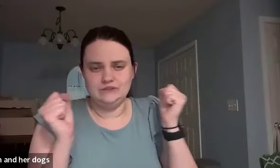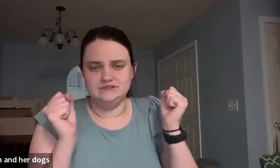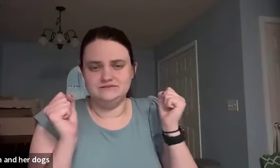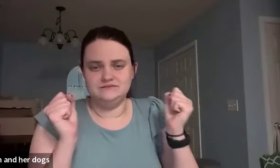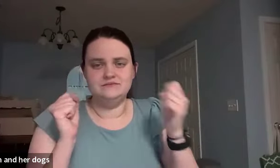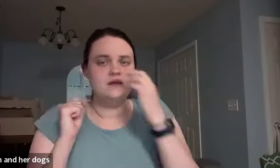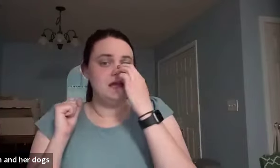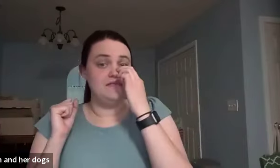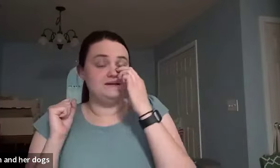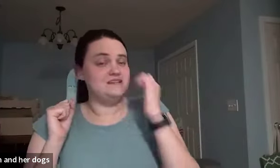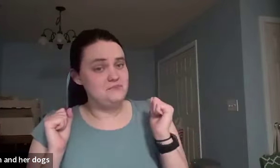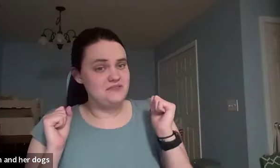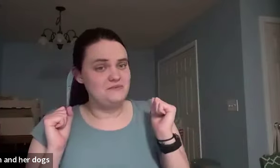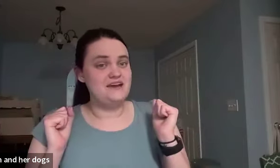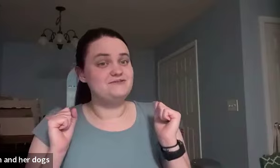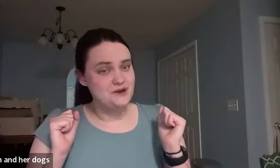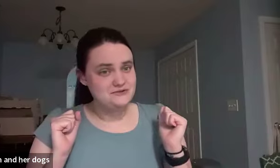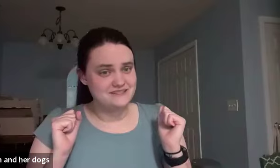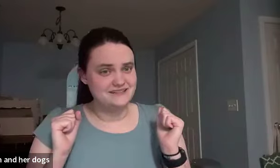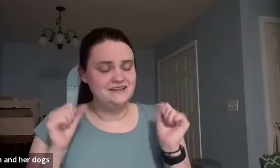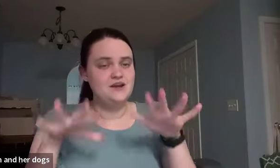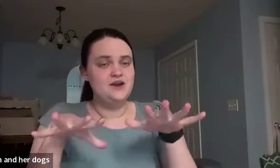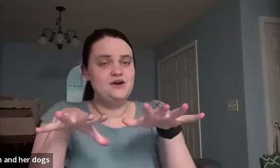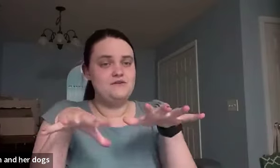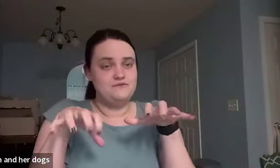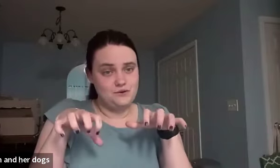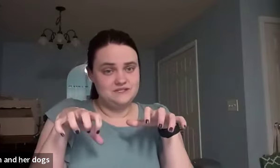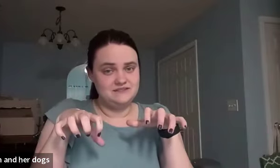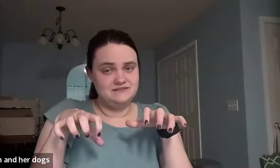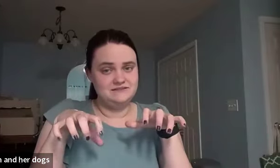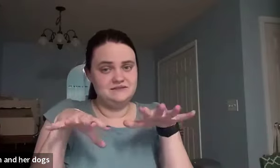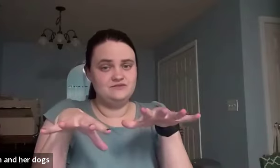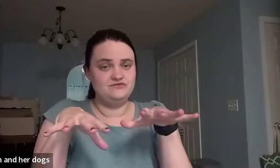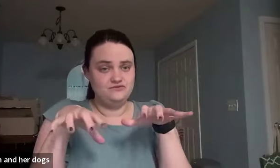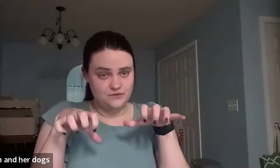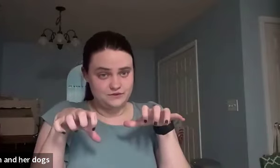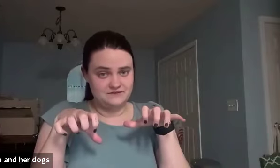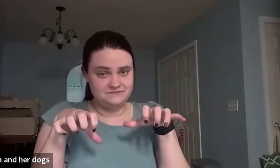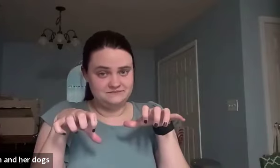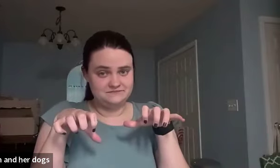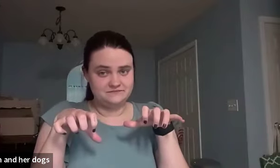cold. And then on top of that, we had frozen, frozen, frozen.